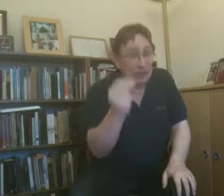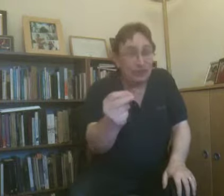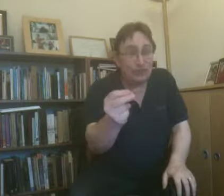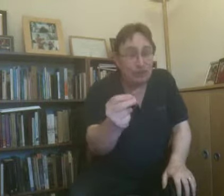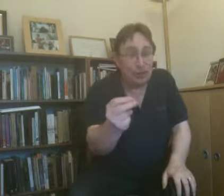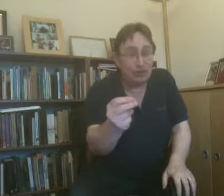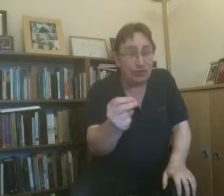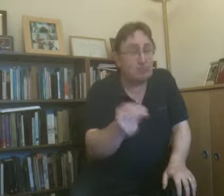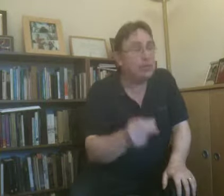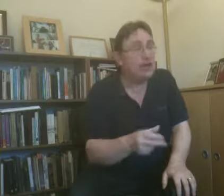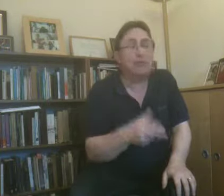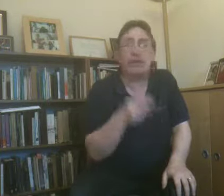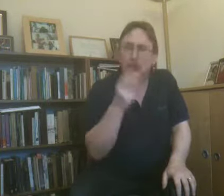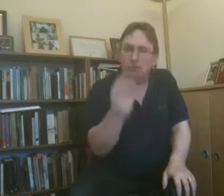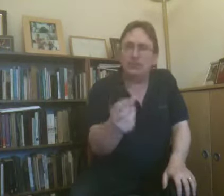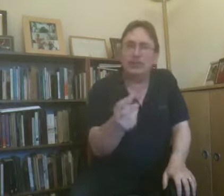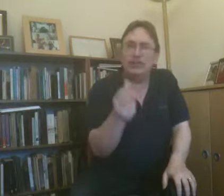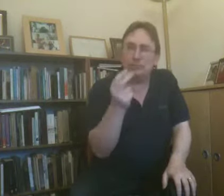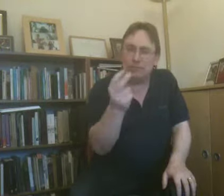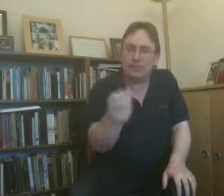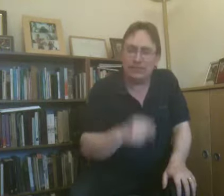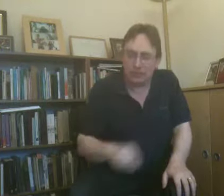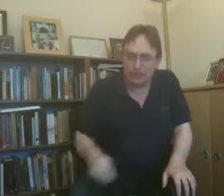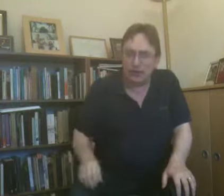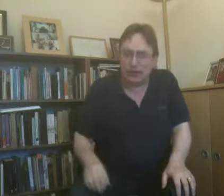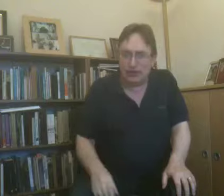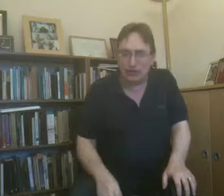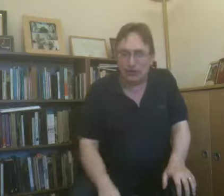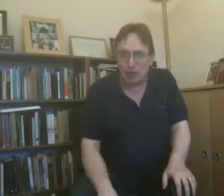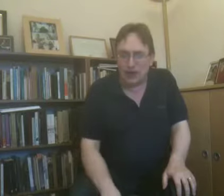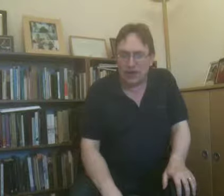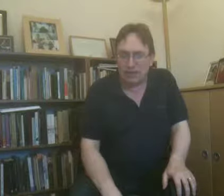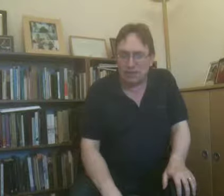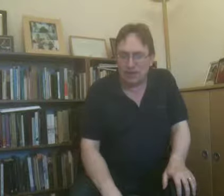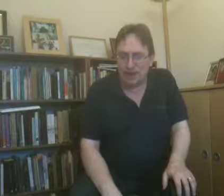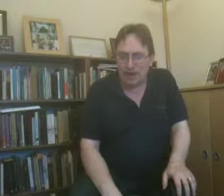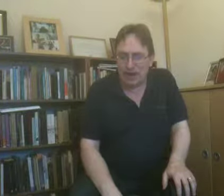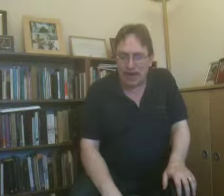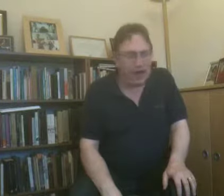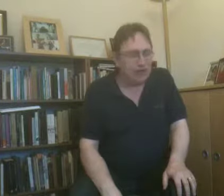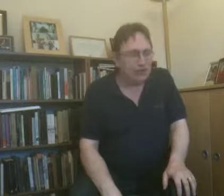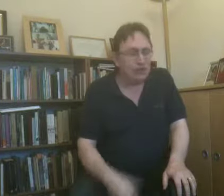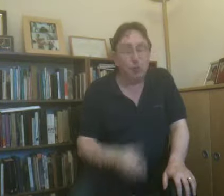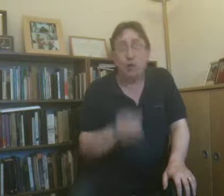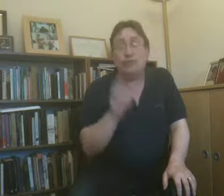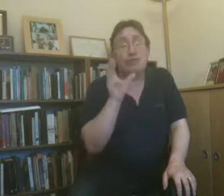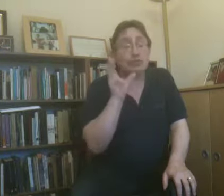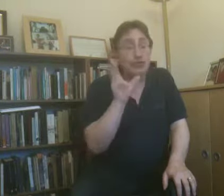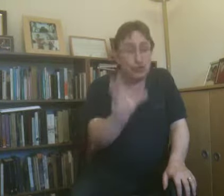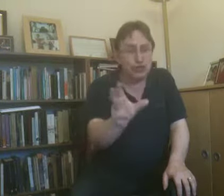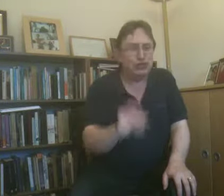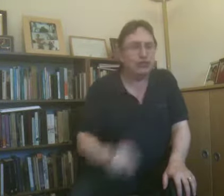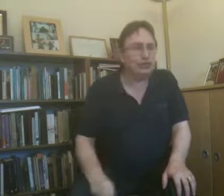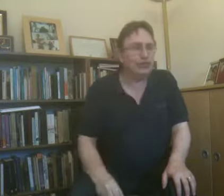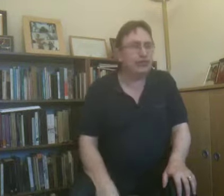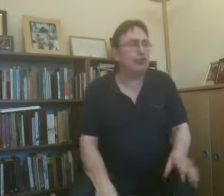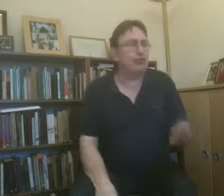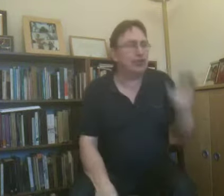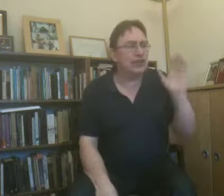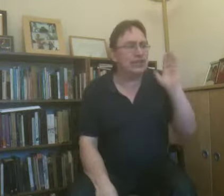answer for both of them. But it comes in a completely different way. And one of the most crucial differences was that